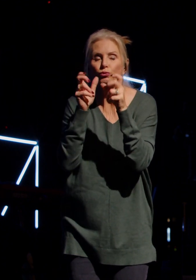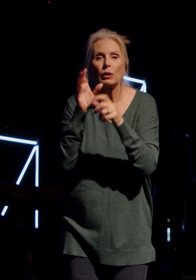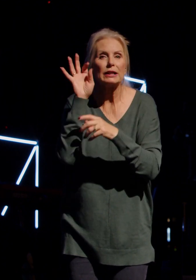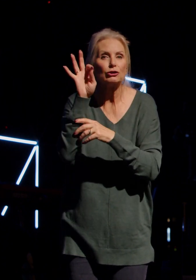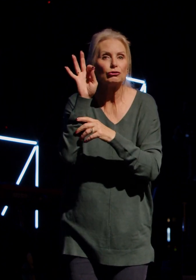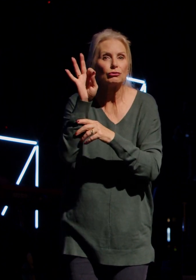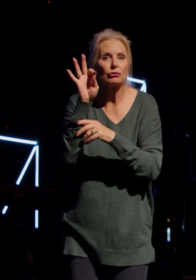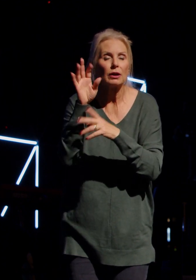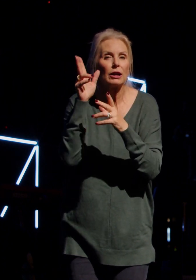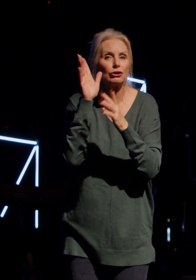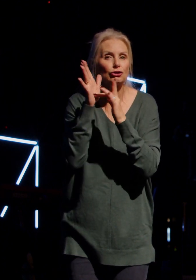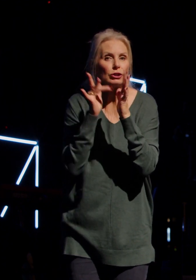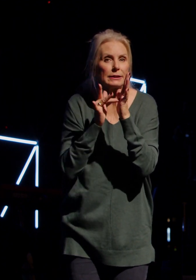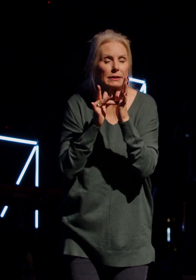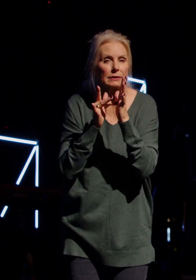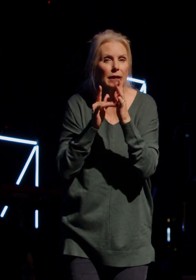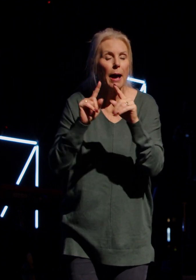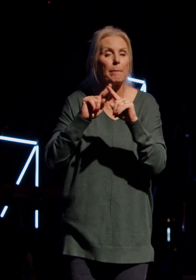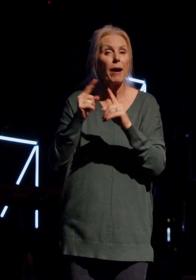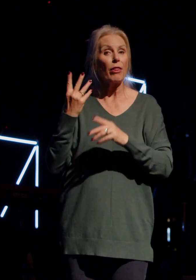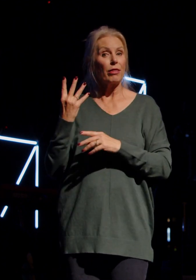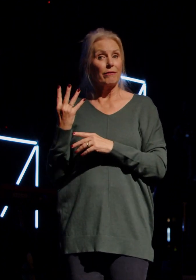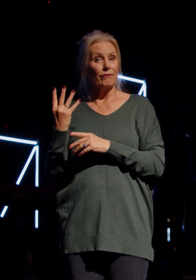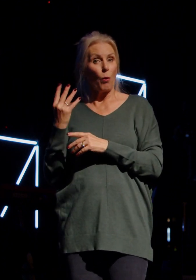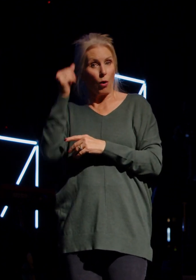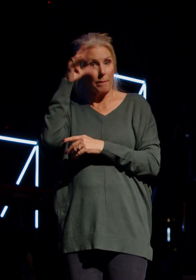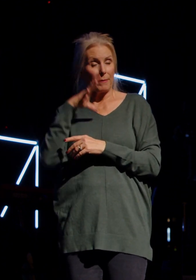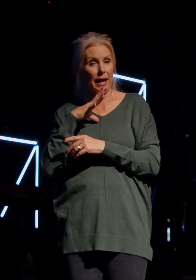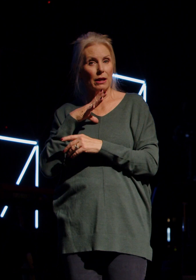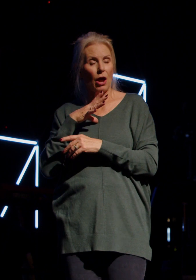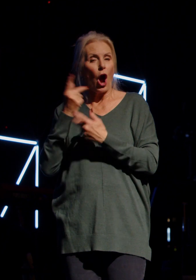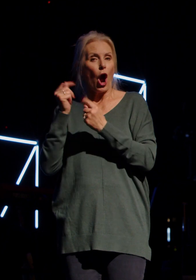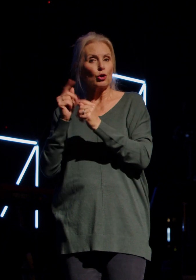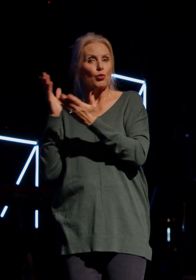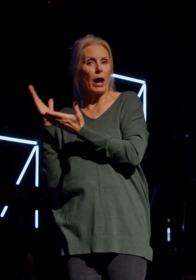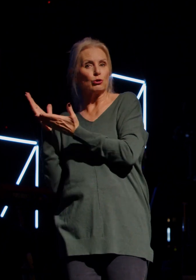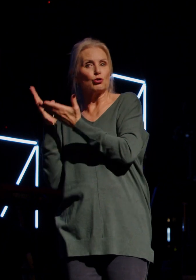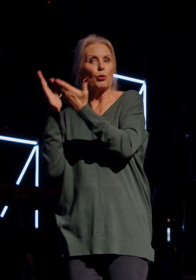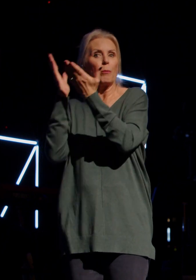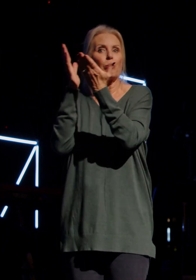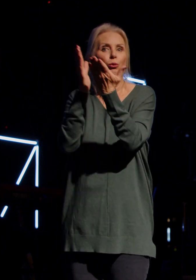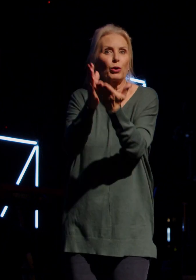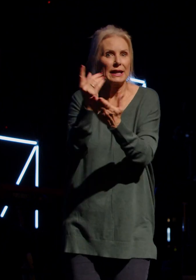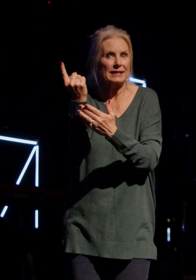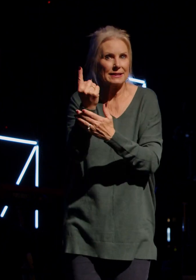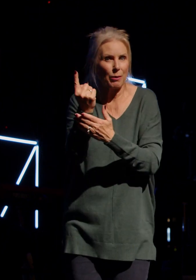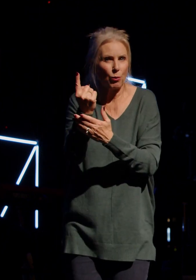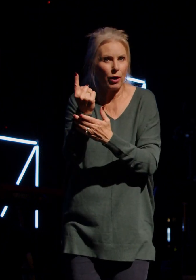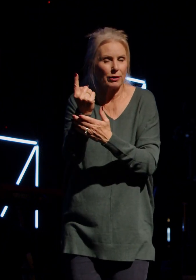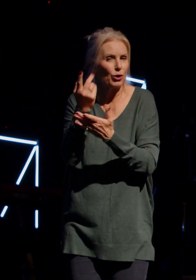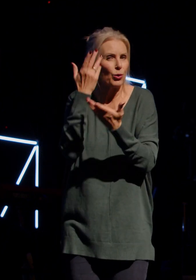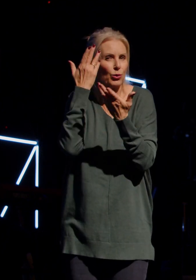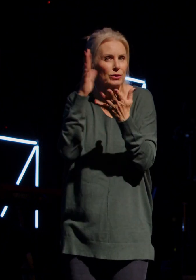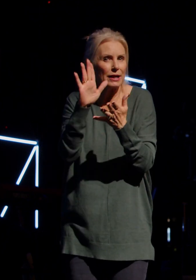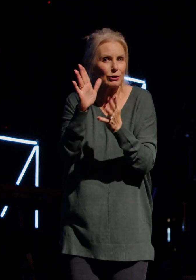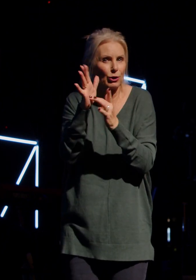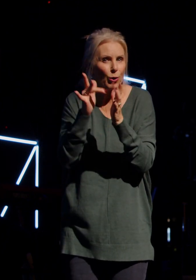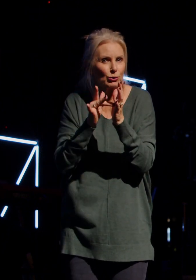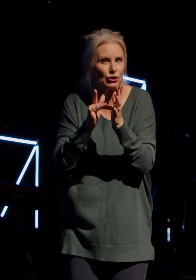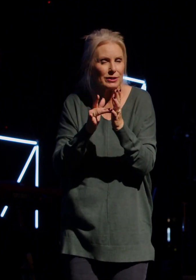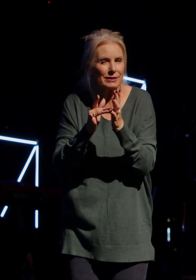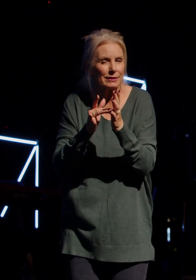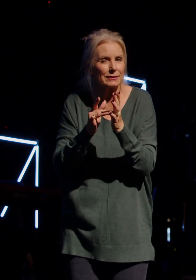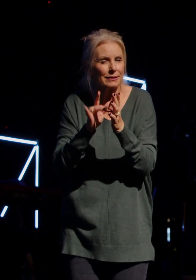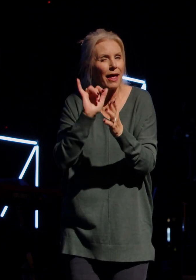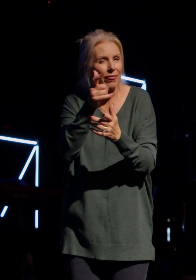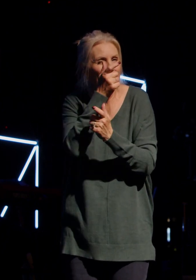think about that. Are we providing ways for people to come to the Lord? Next question. In your own life, are you letting any barriers get in the way